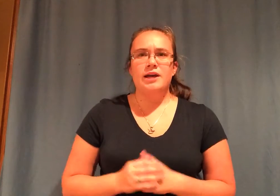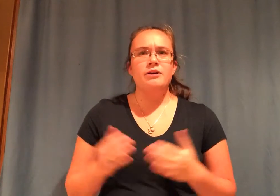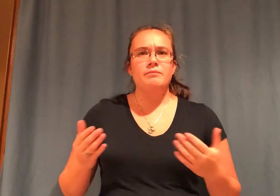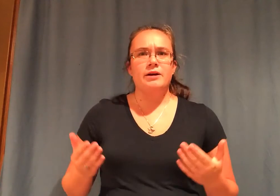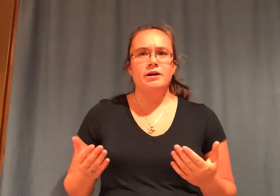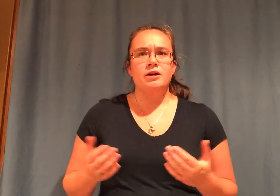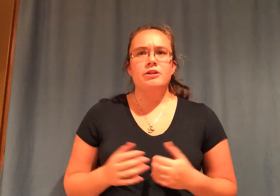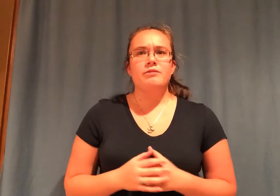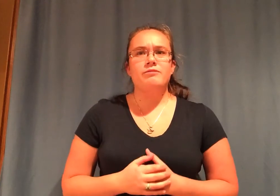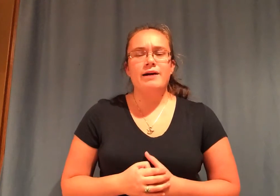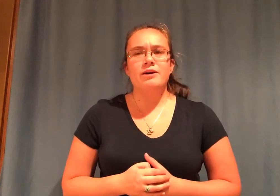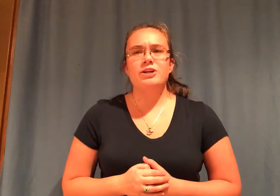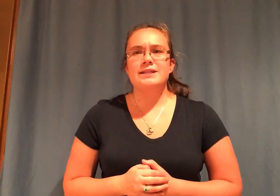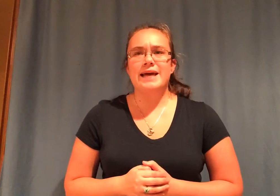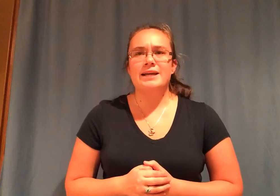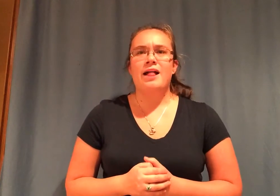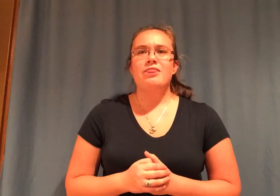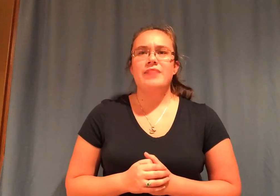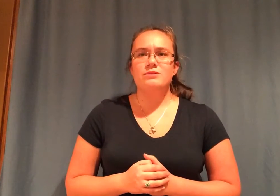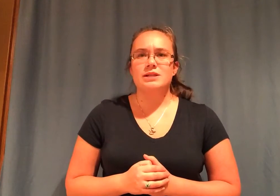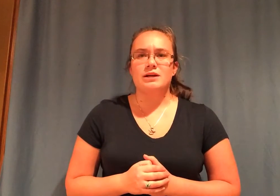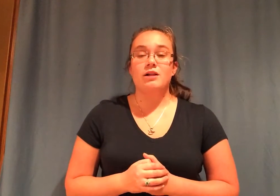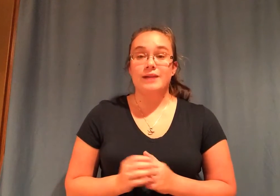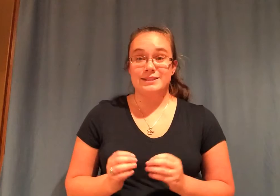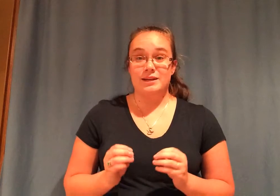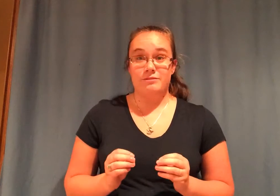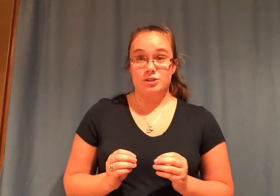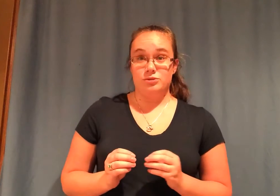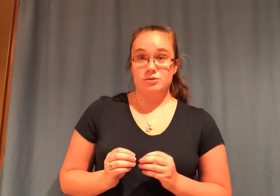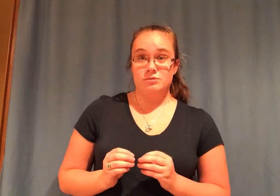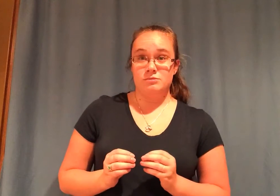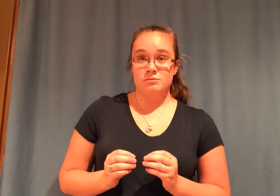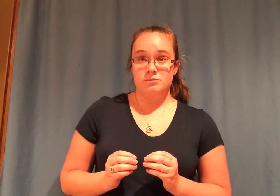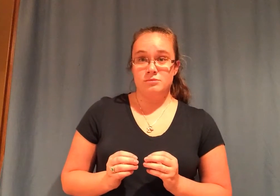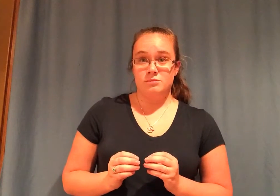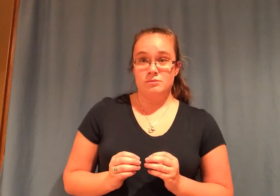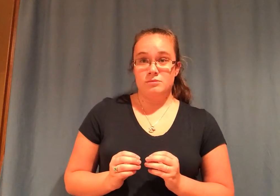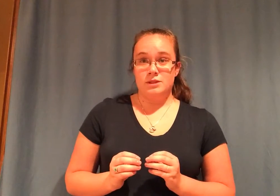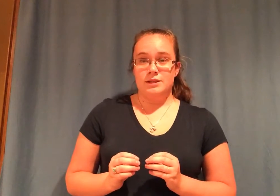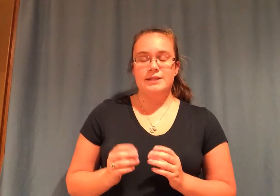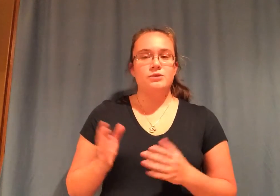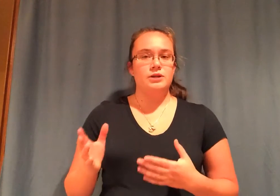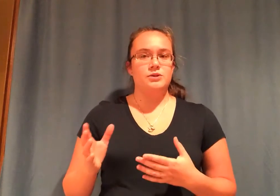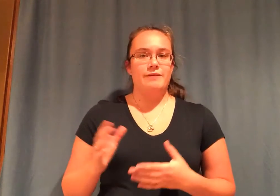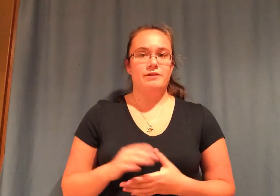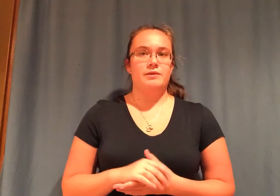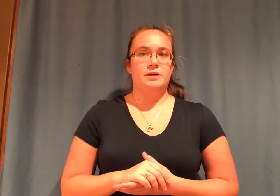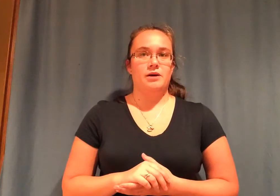Here in America, there are 510,000 elected officials. That's according to